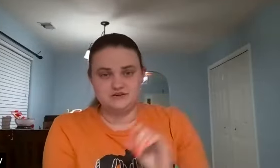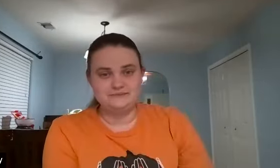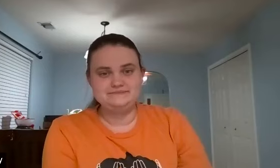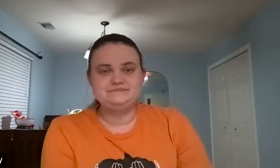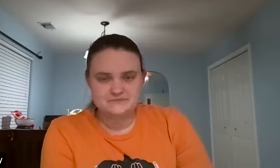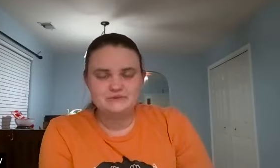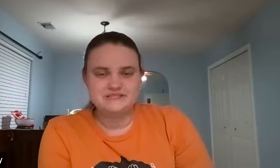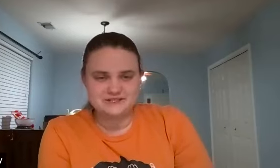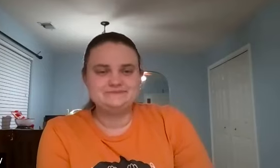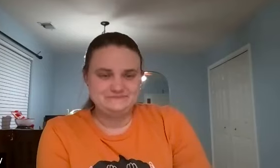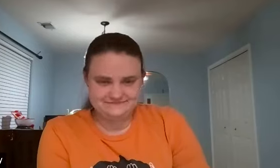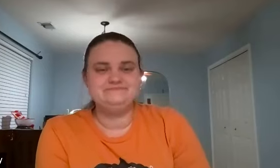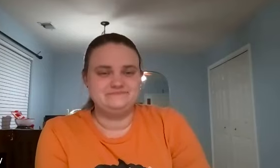general. Wizard.